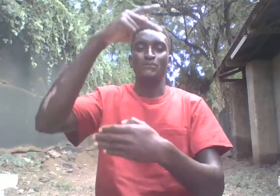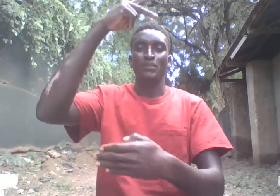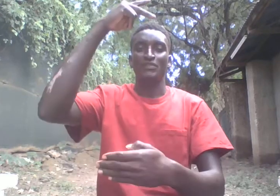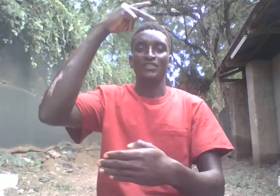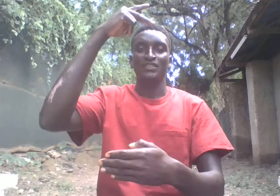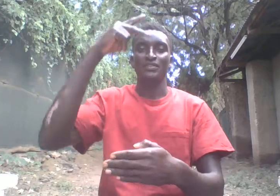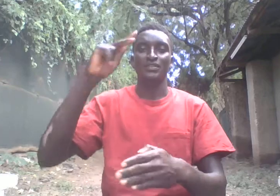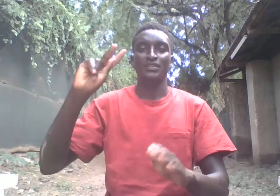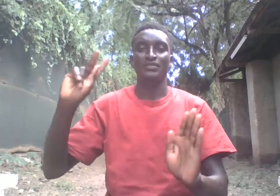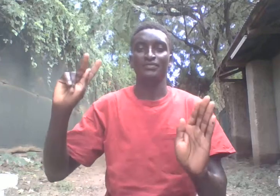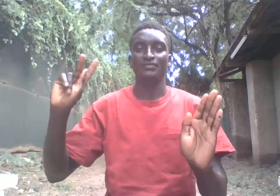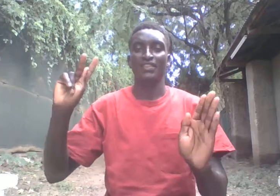profession,